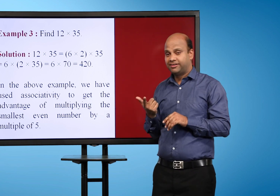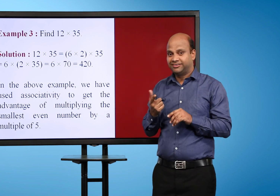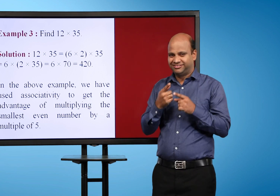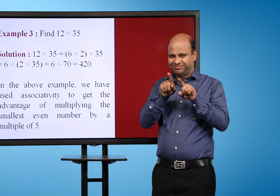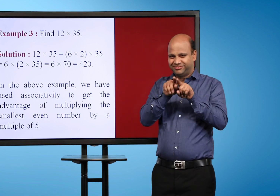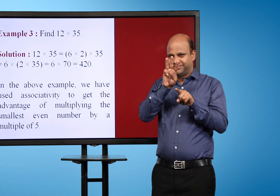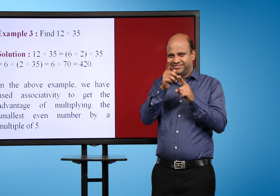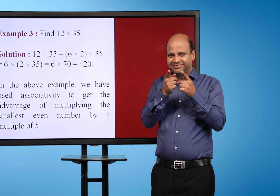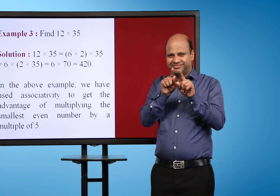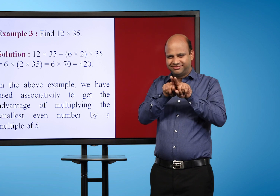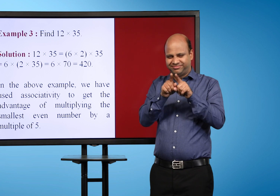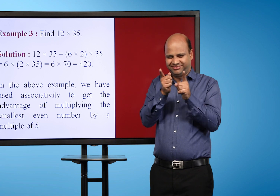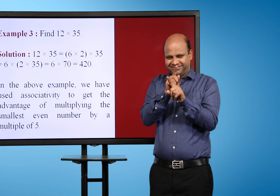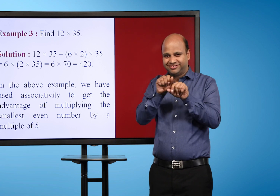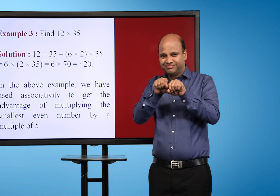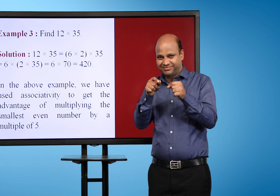of multiplying the smallest even number